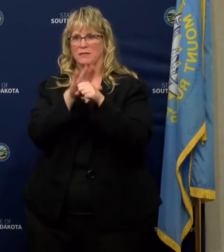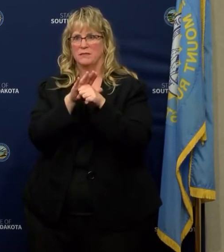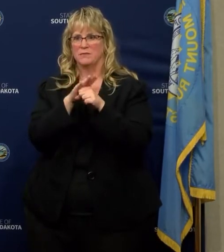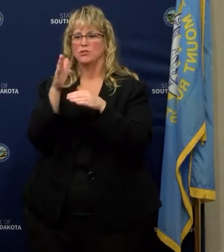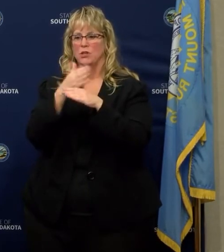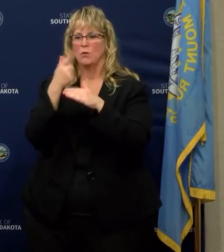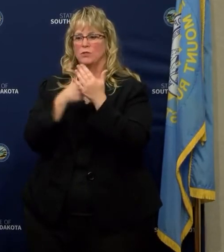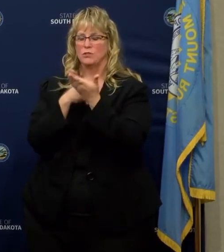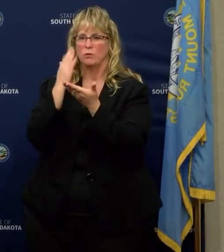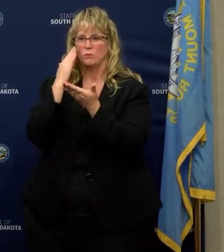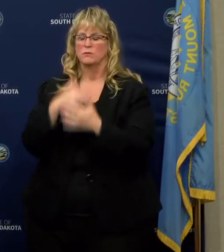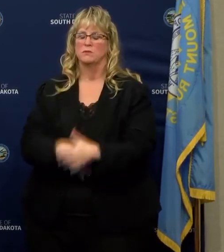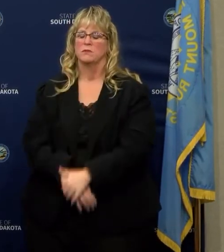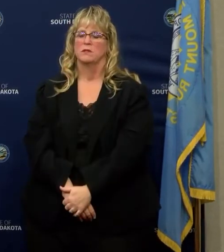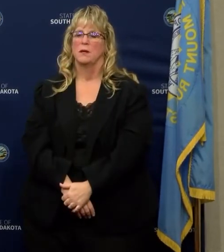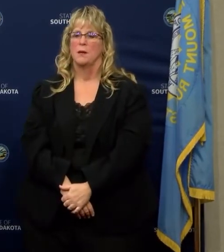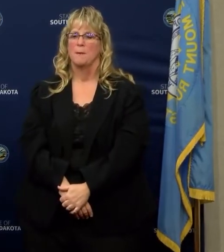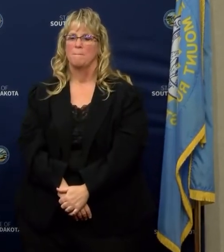knows.